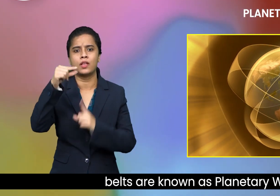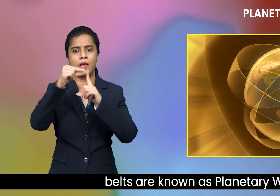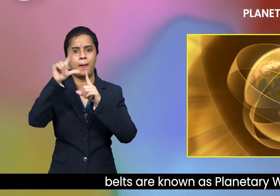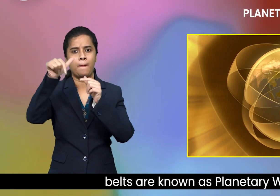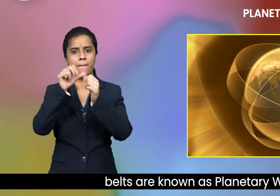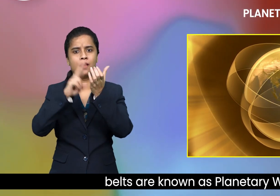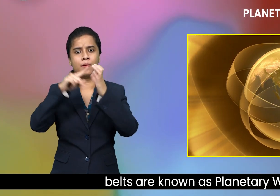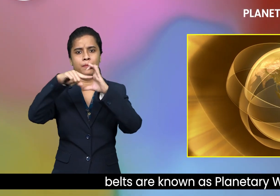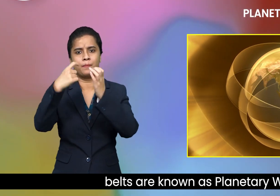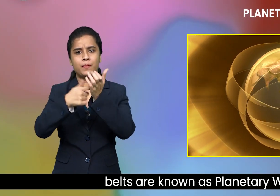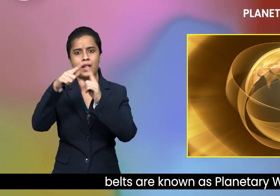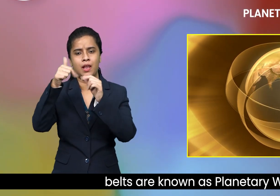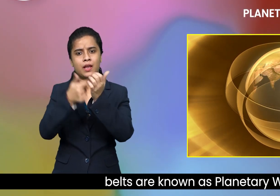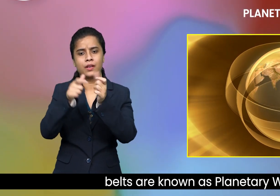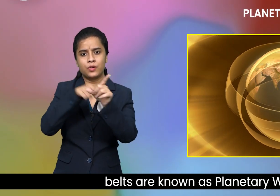winds.